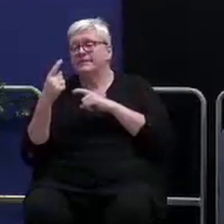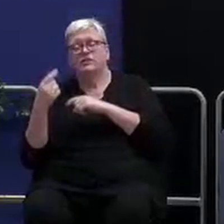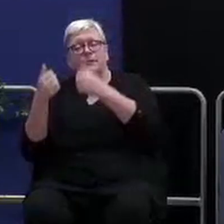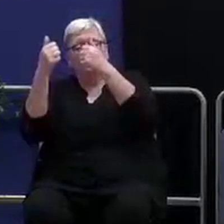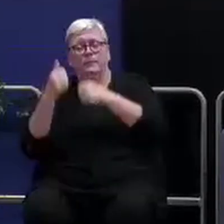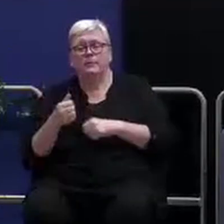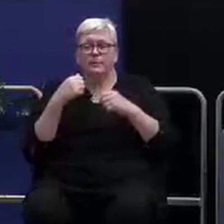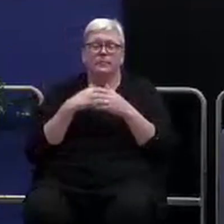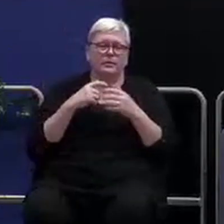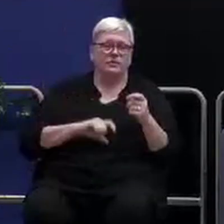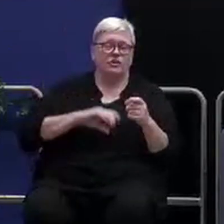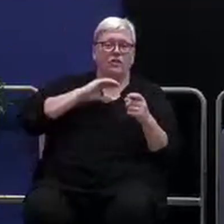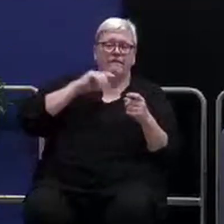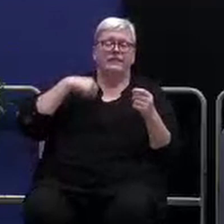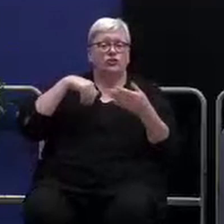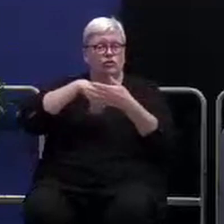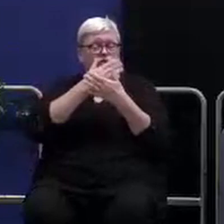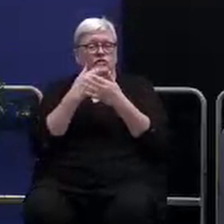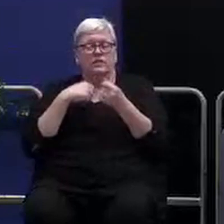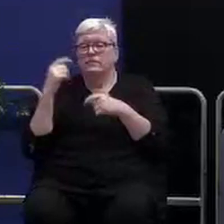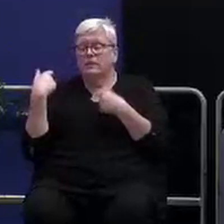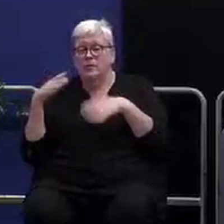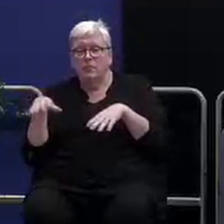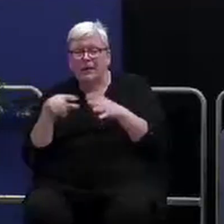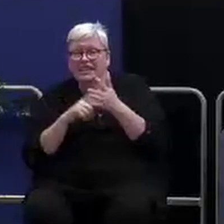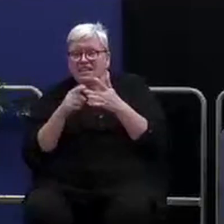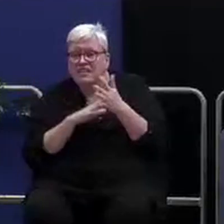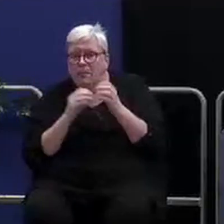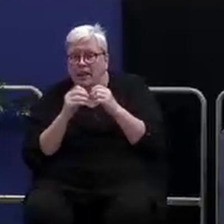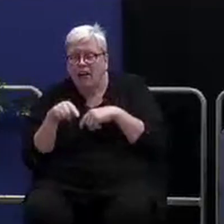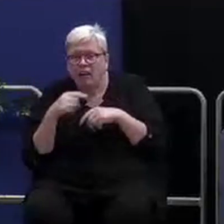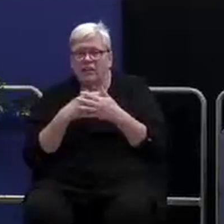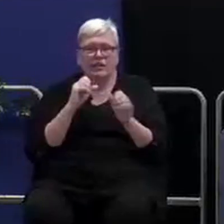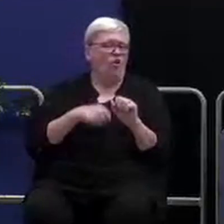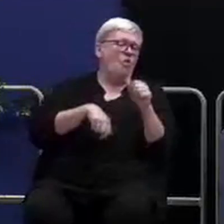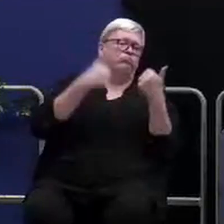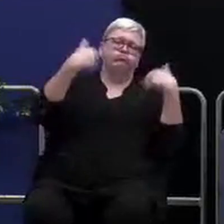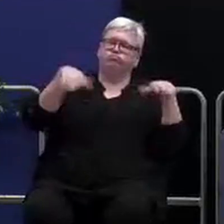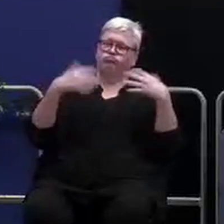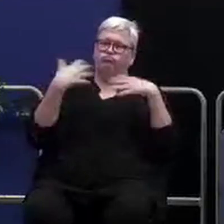immediately said, confident of a shared opinion, did you have Tim Baker last year? He's a legend.